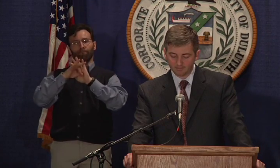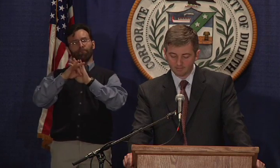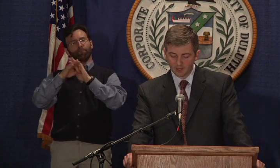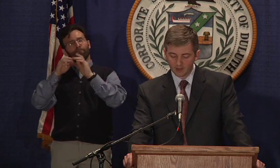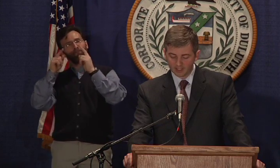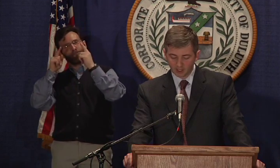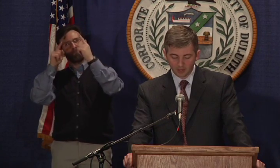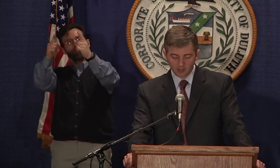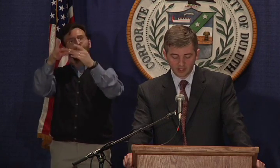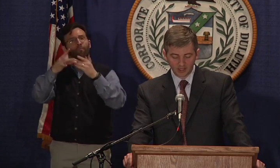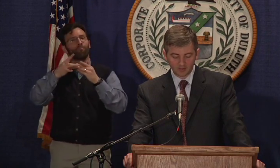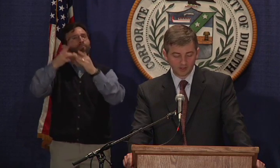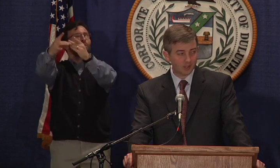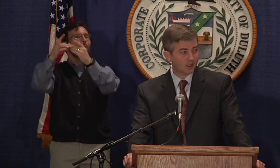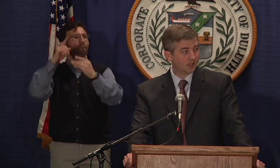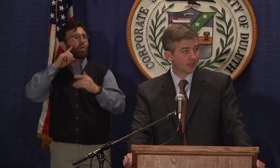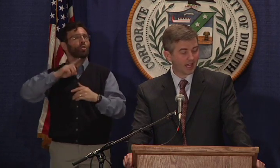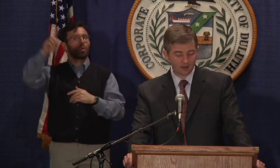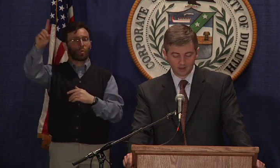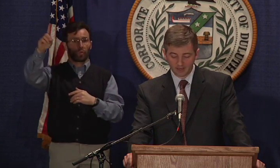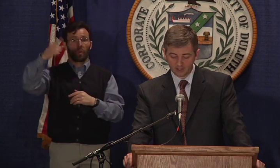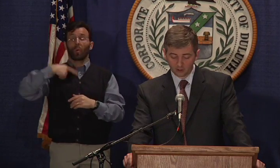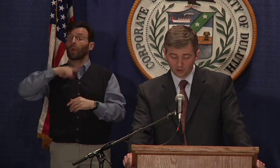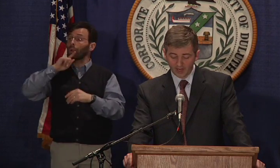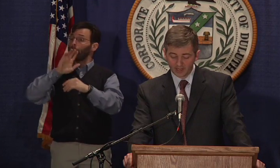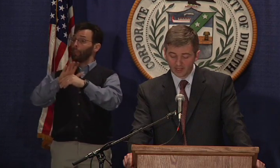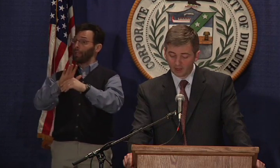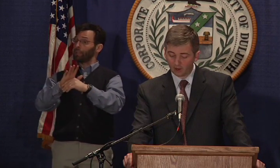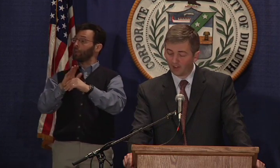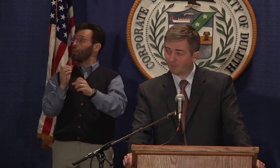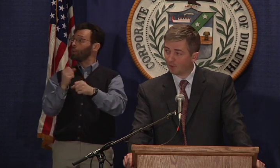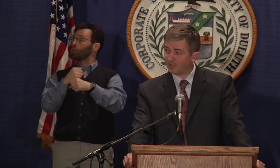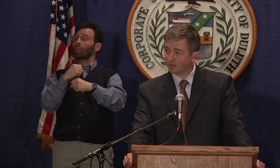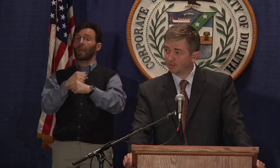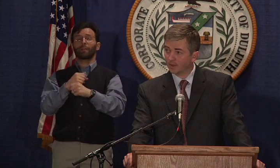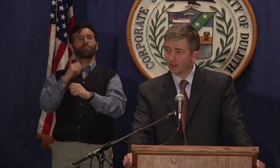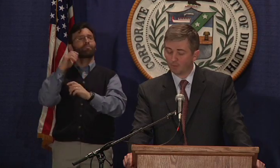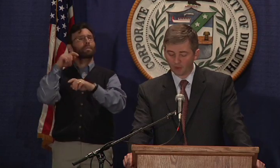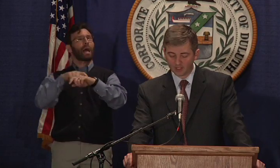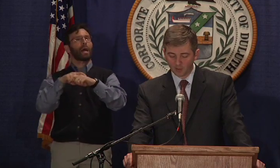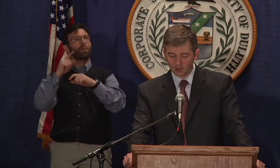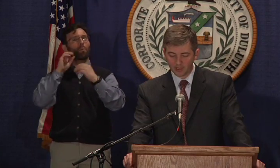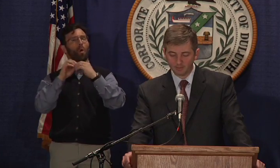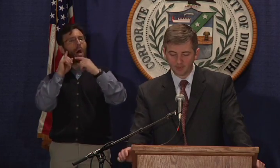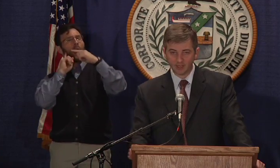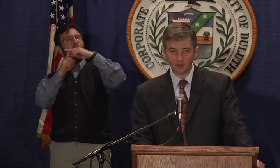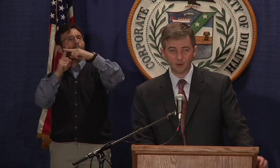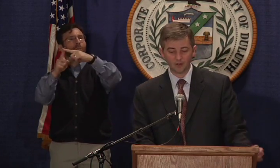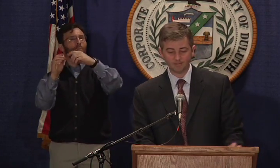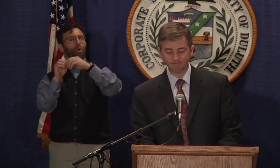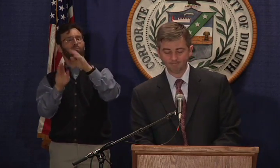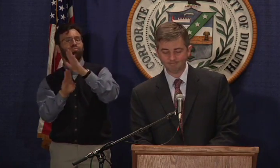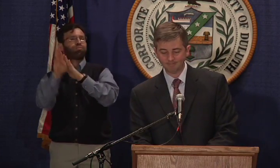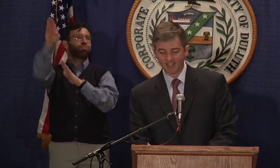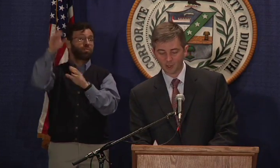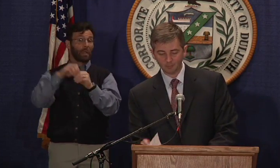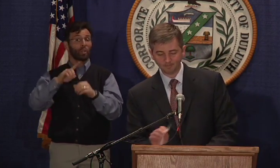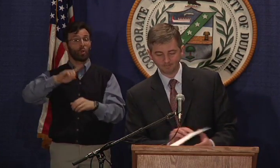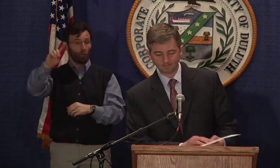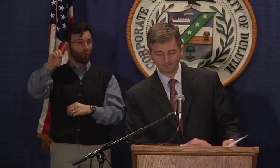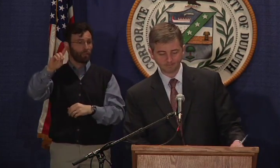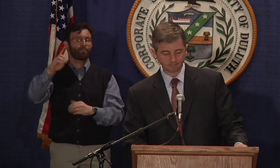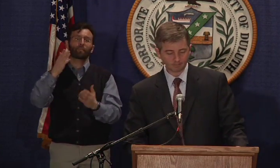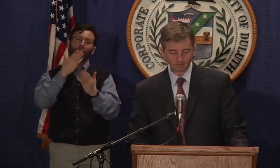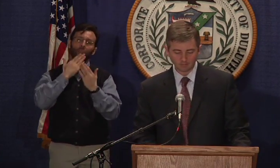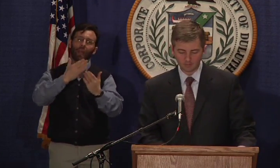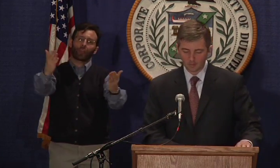future. Let's commit ourselves to creating an era of optimism and prosperity in Duluth. Thank you.